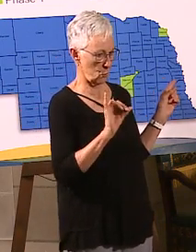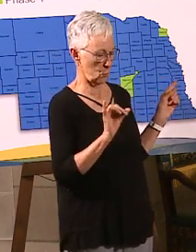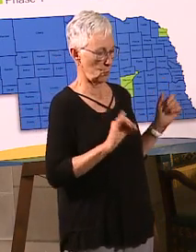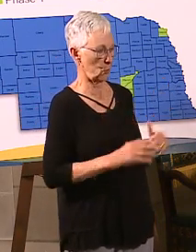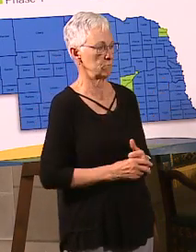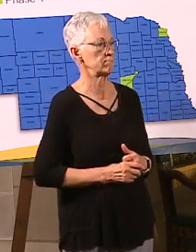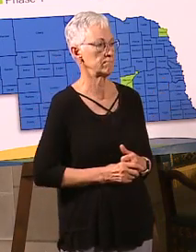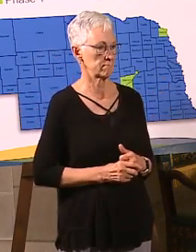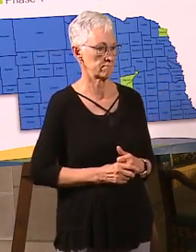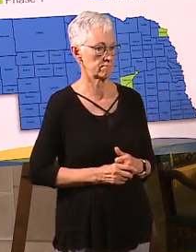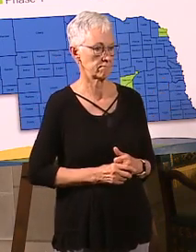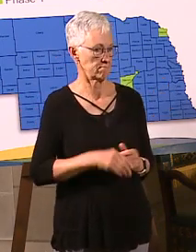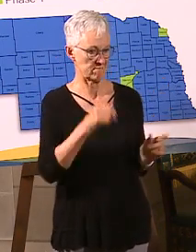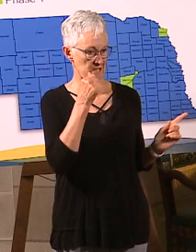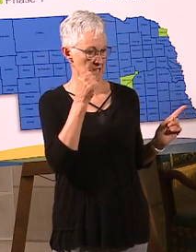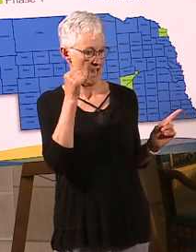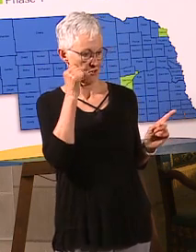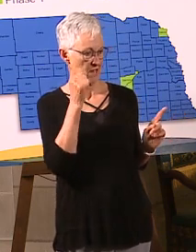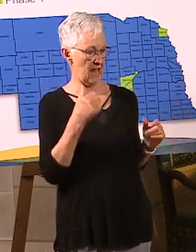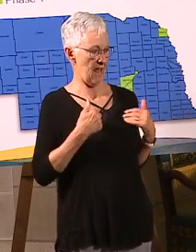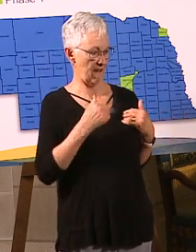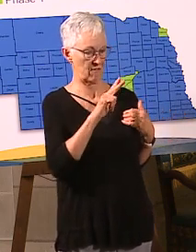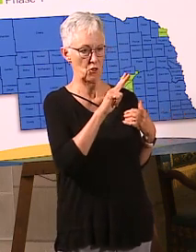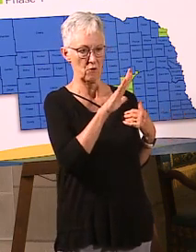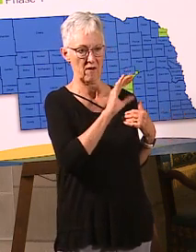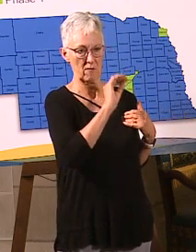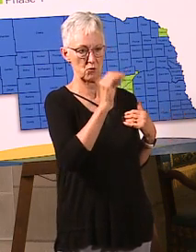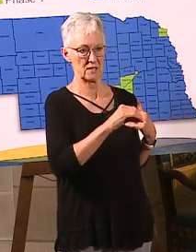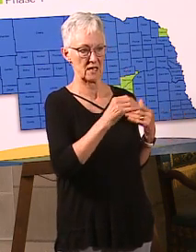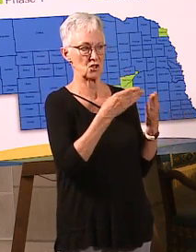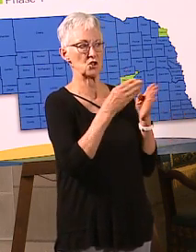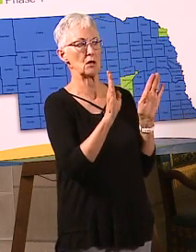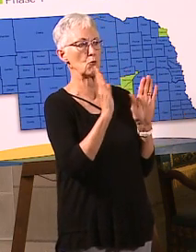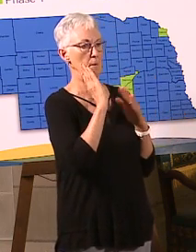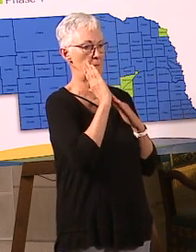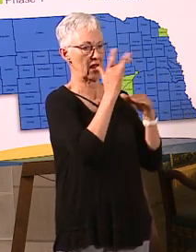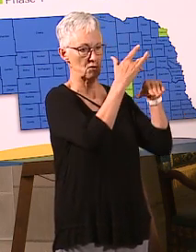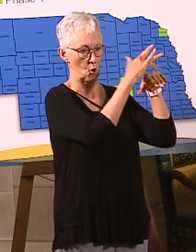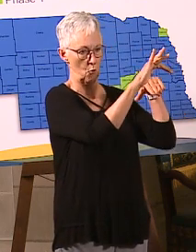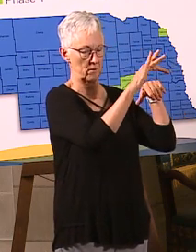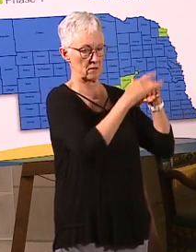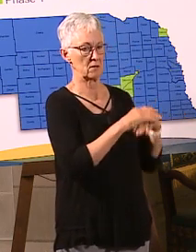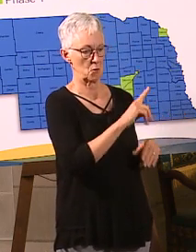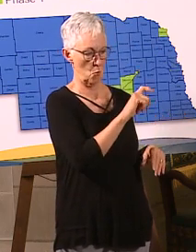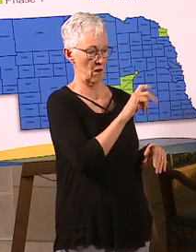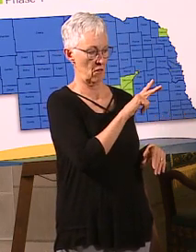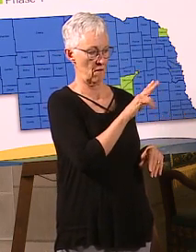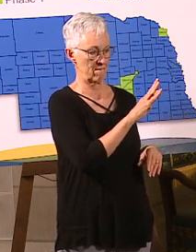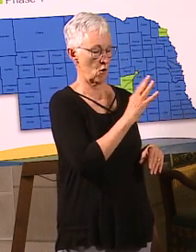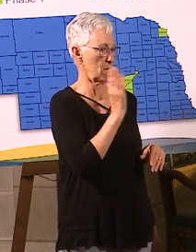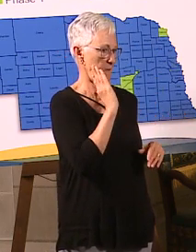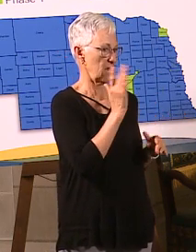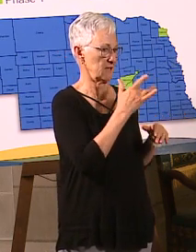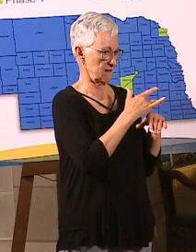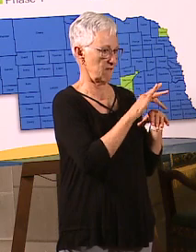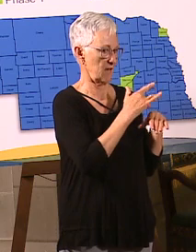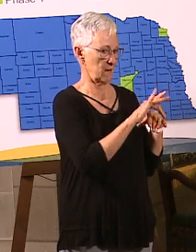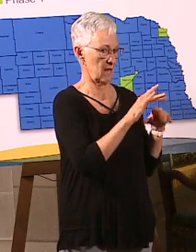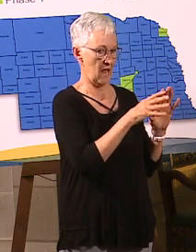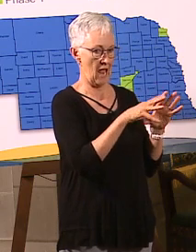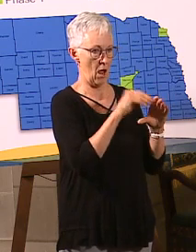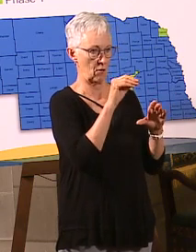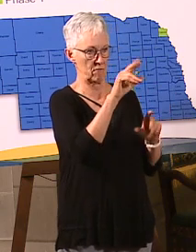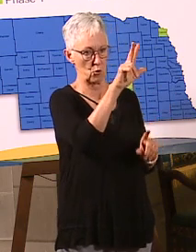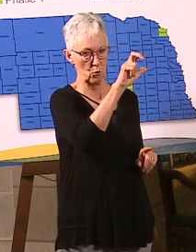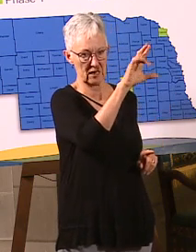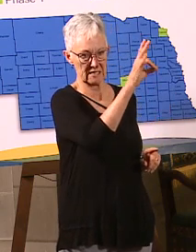from yesterday. They have a 35% general bed occupancy rate, 134 beds available out of 378.